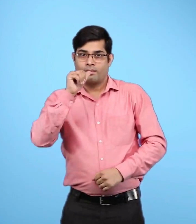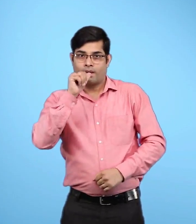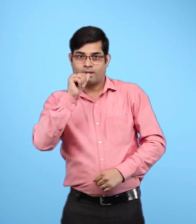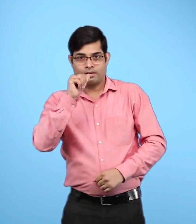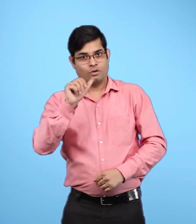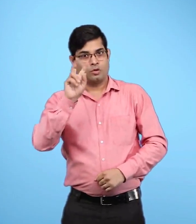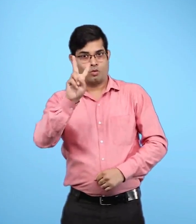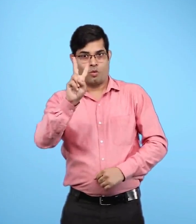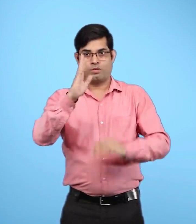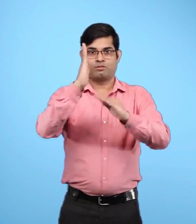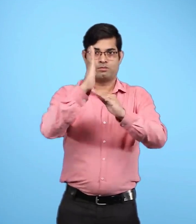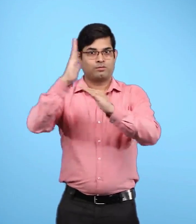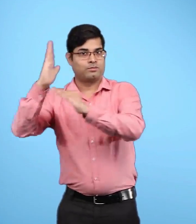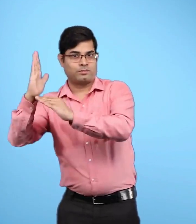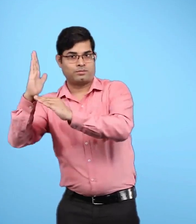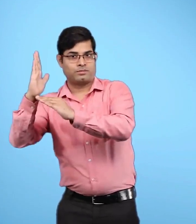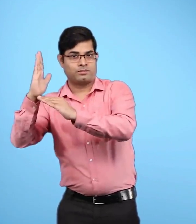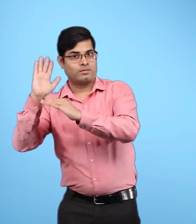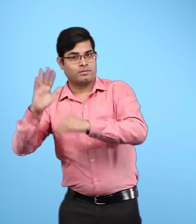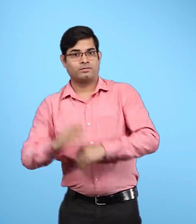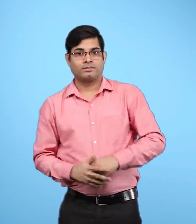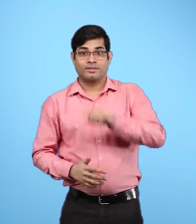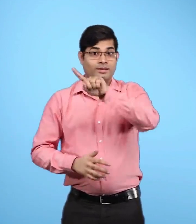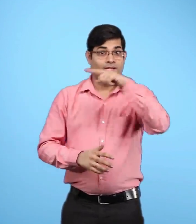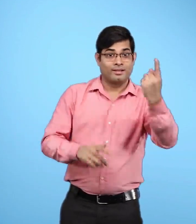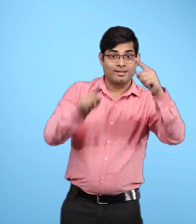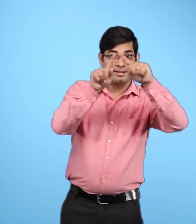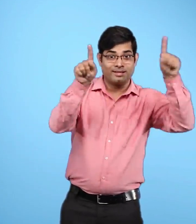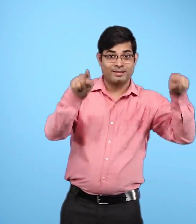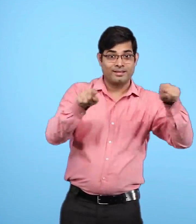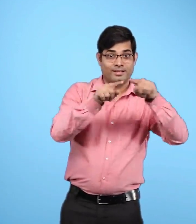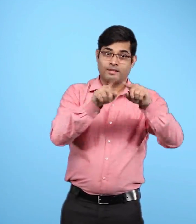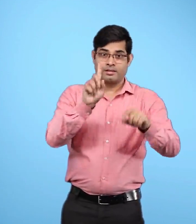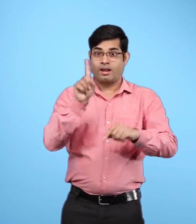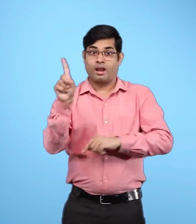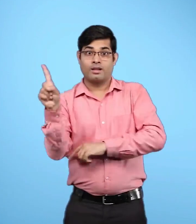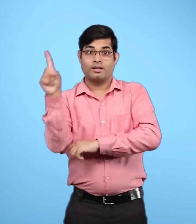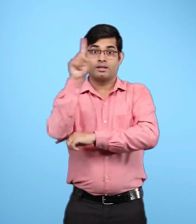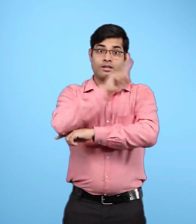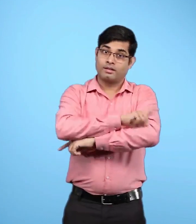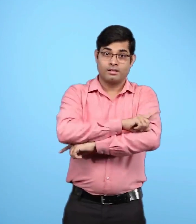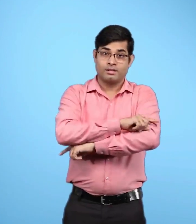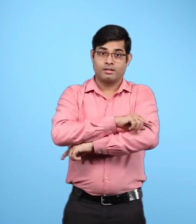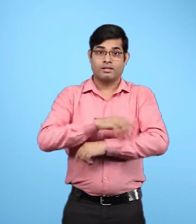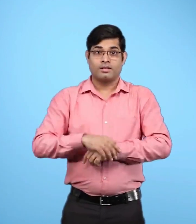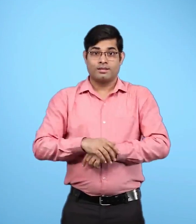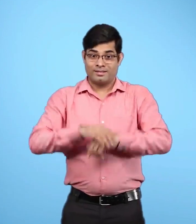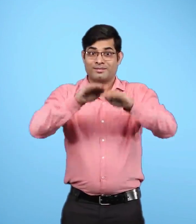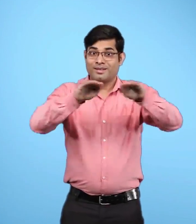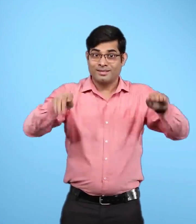1 has a picture of 2 glasses of water and column 2 has space for writing number of children who drink